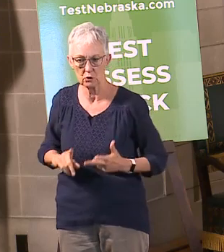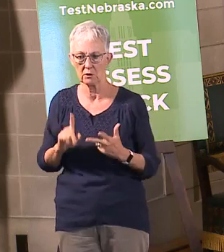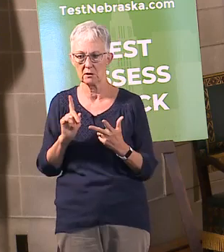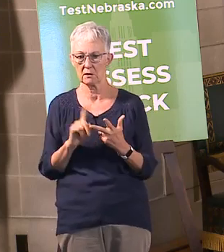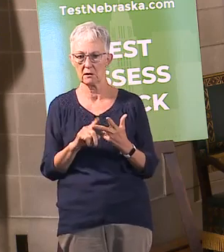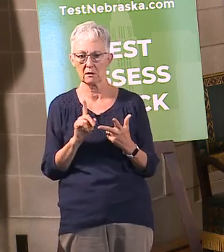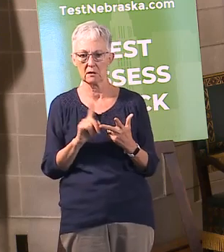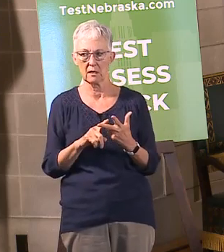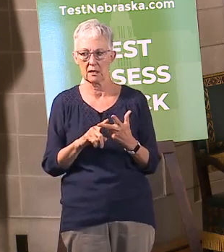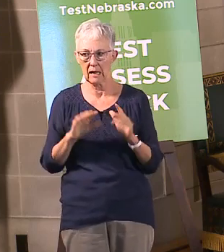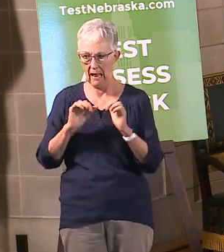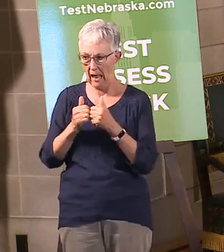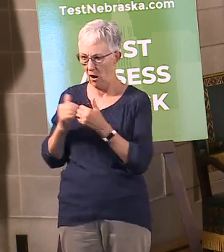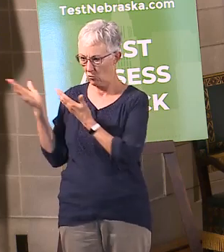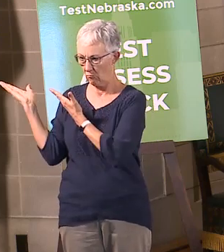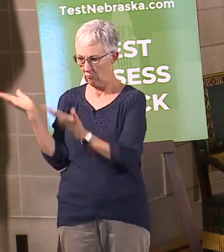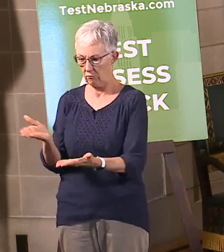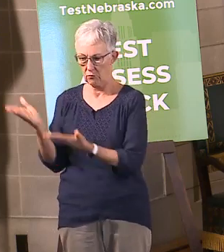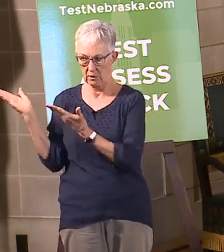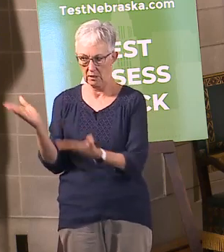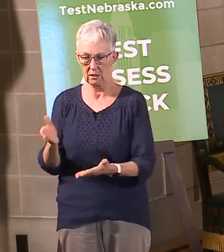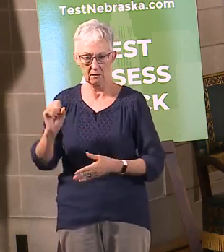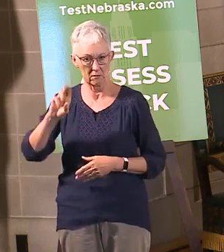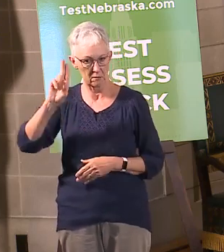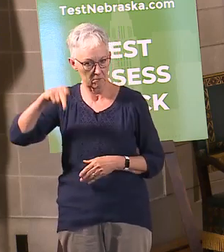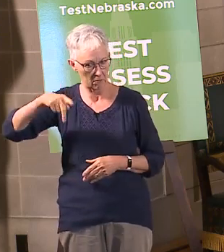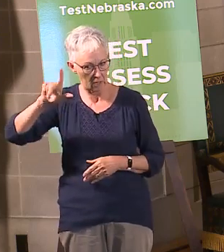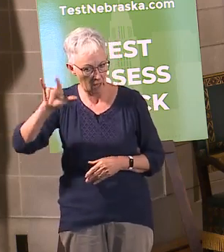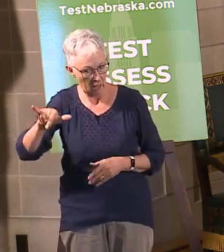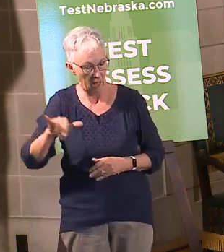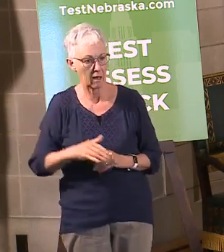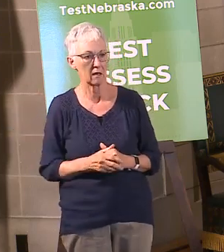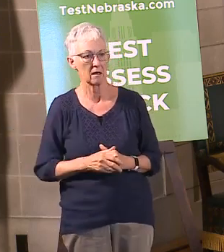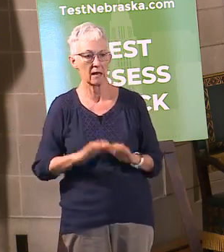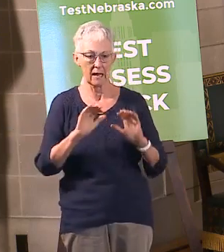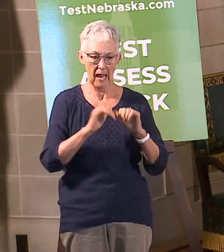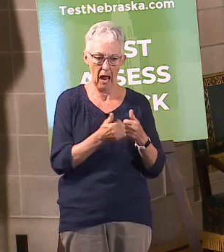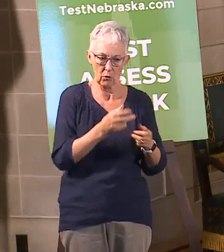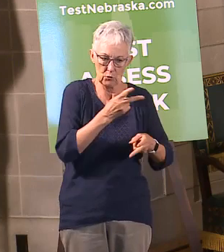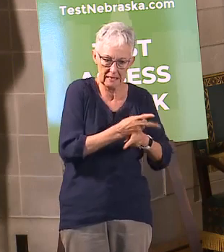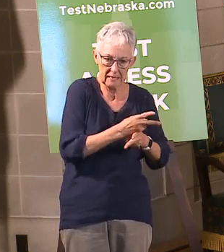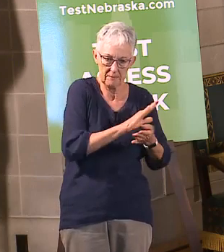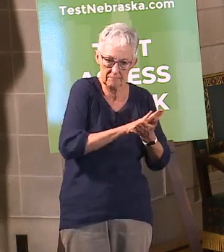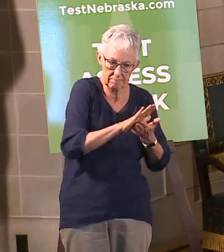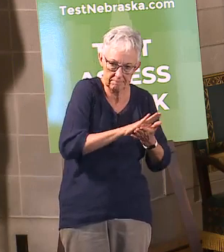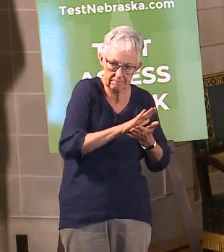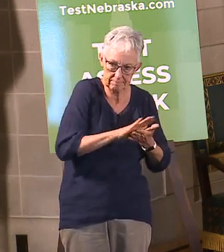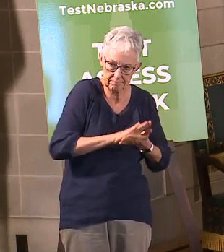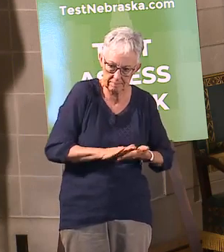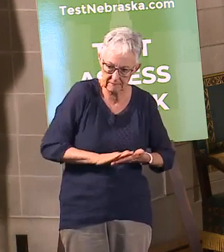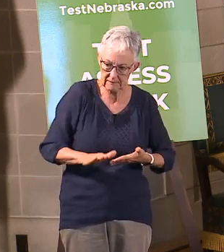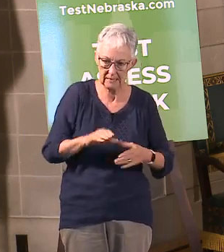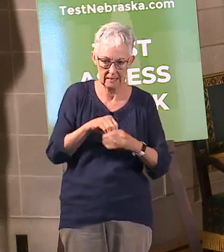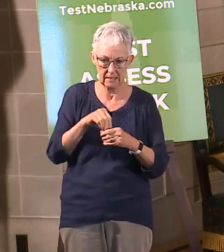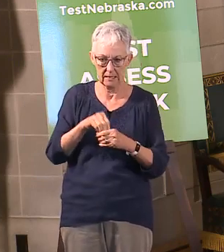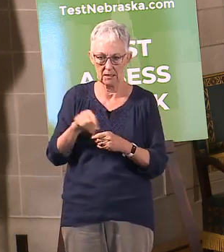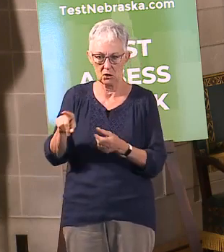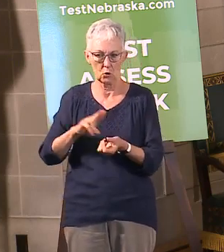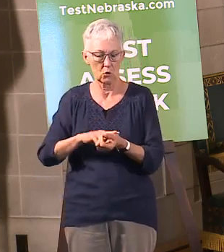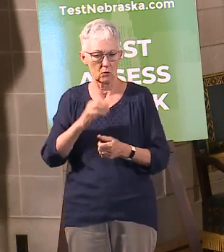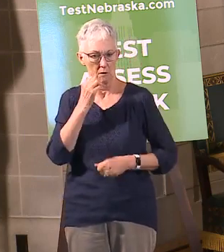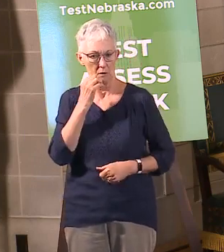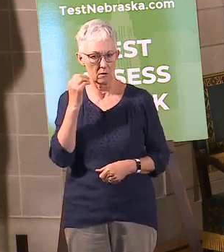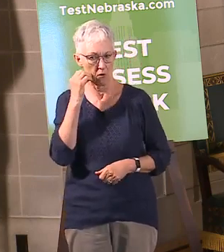control and disinfection protocols, and surge capacity for staffing.